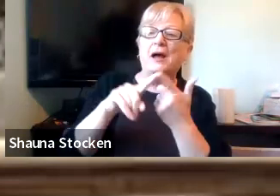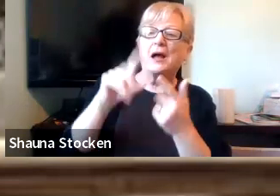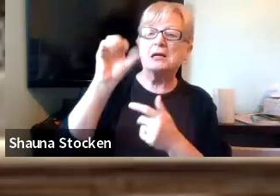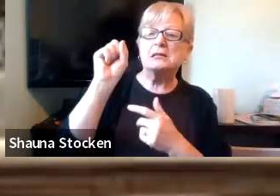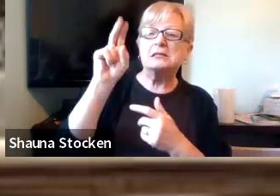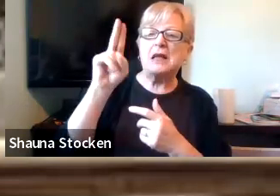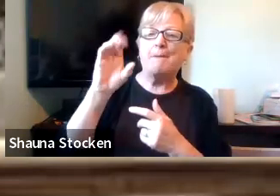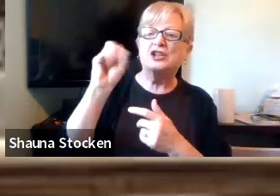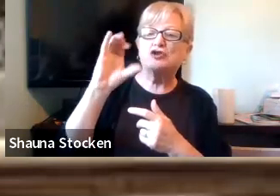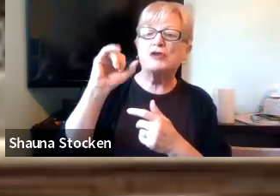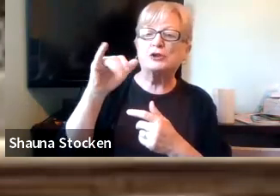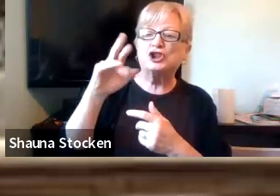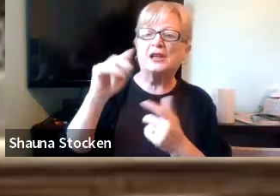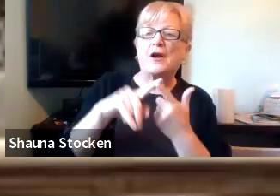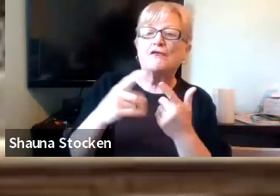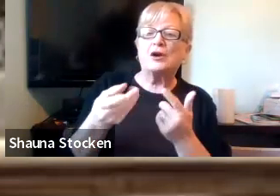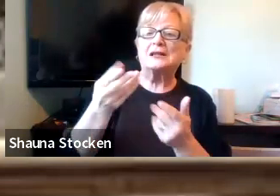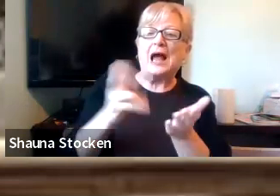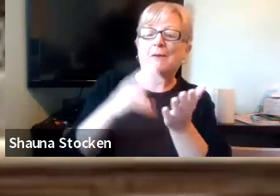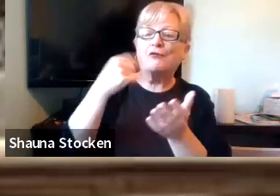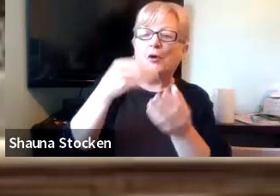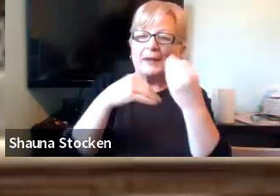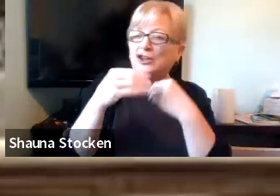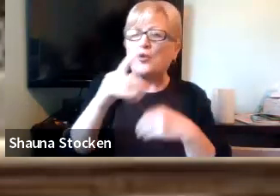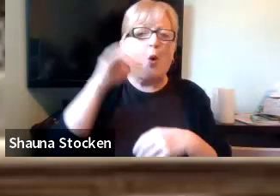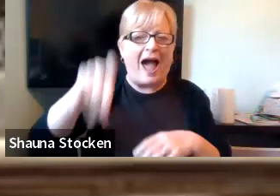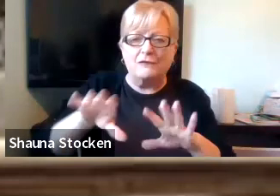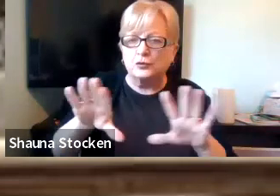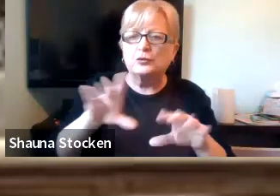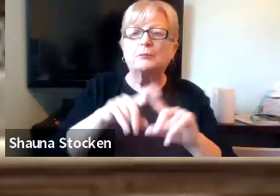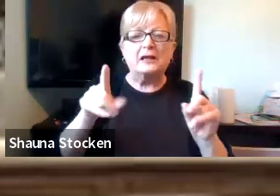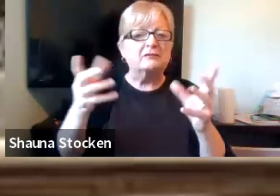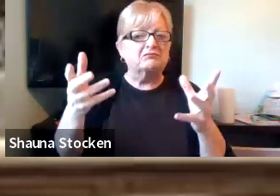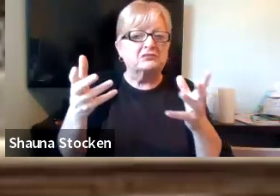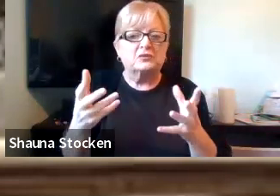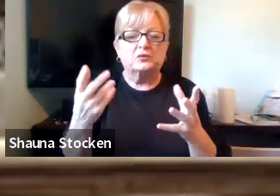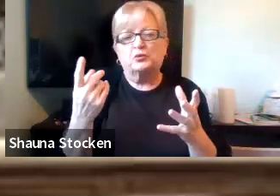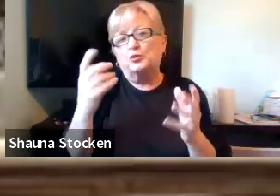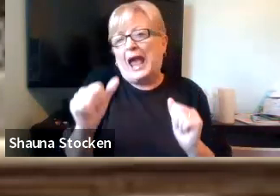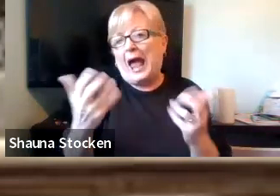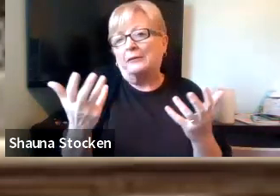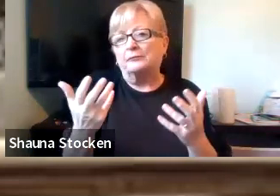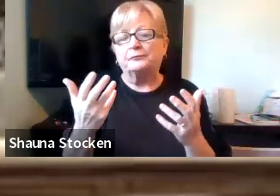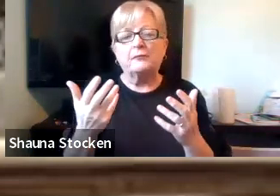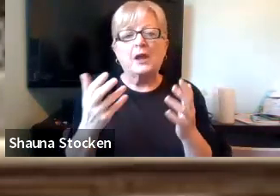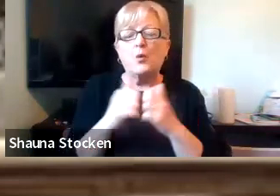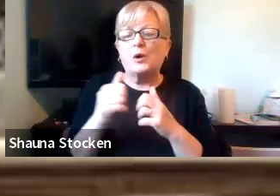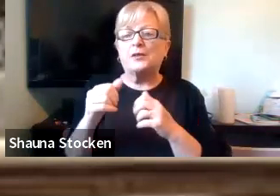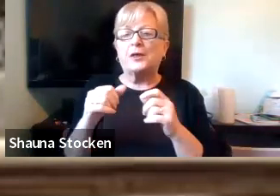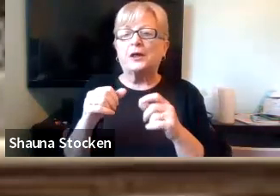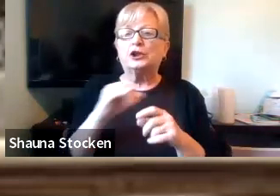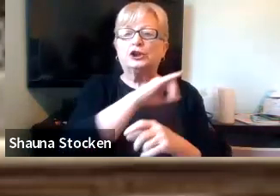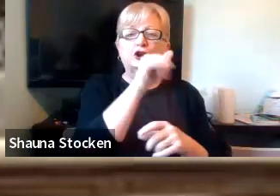of the main differences with these ovens. And with the June and the Kasori, the